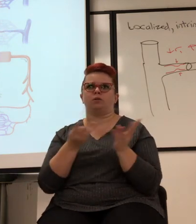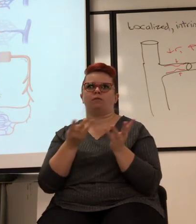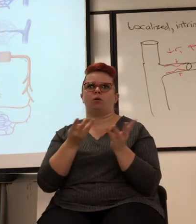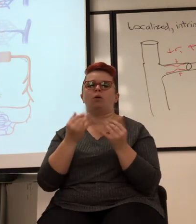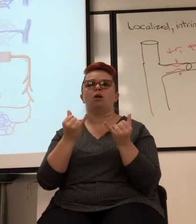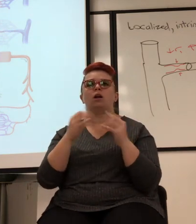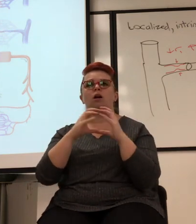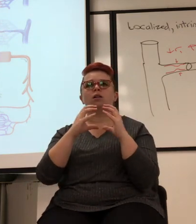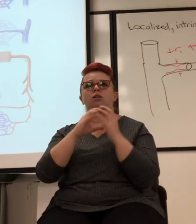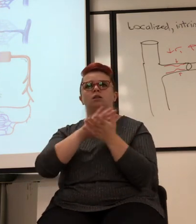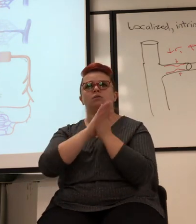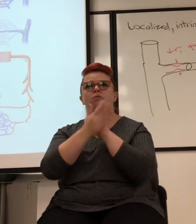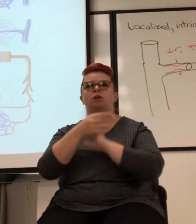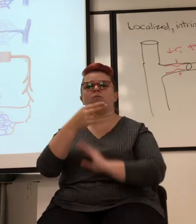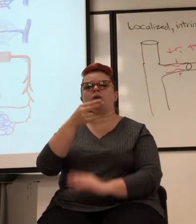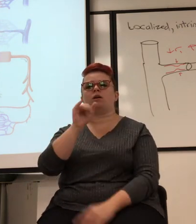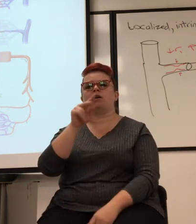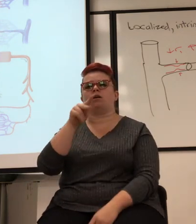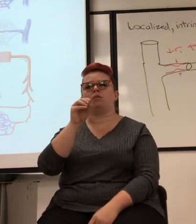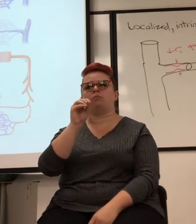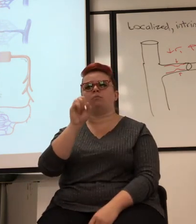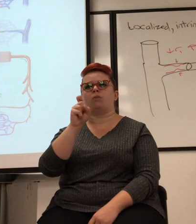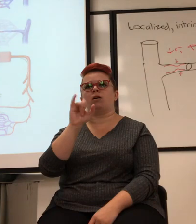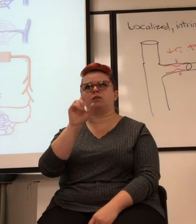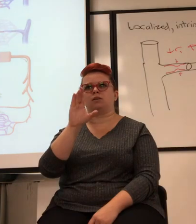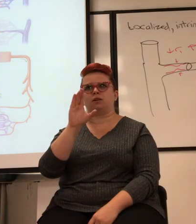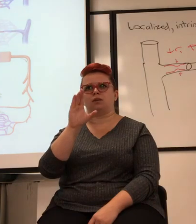become hypoxic.